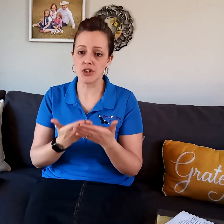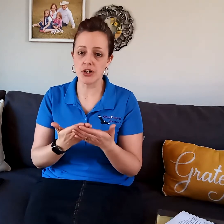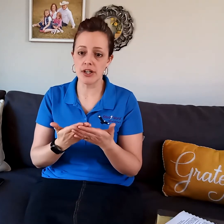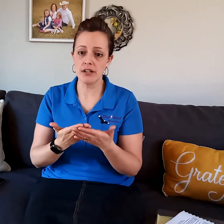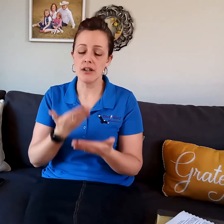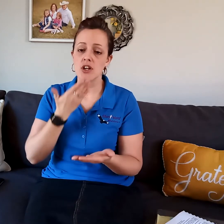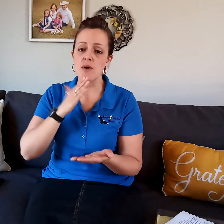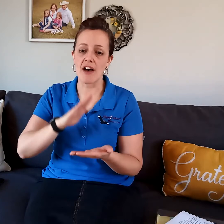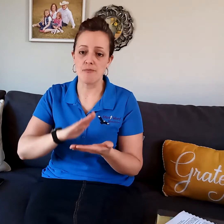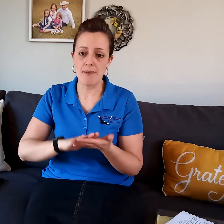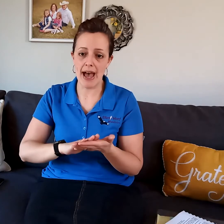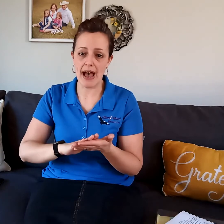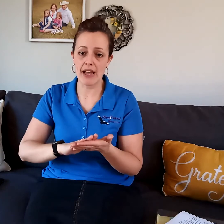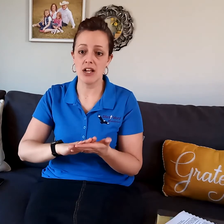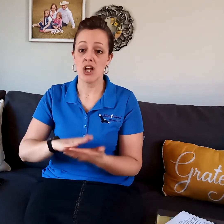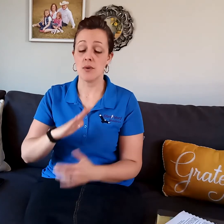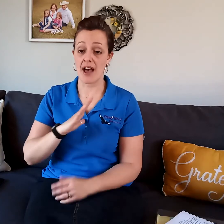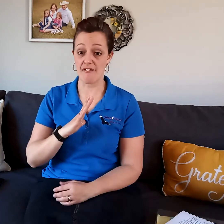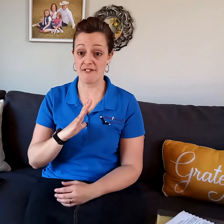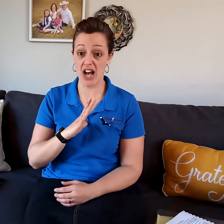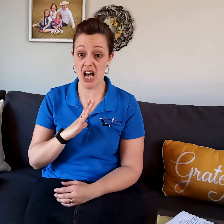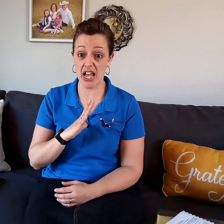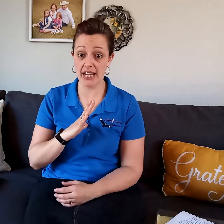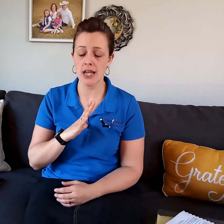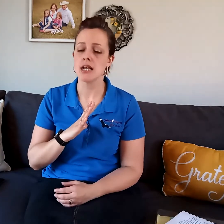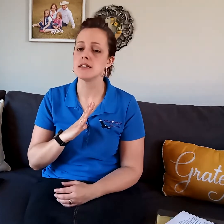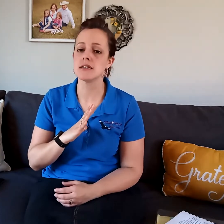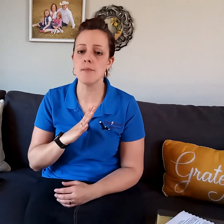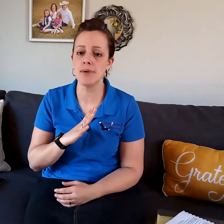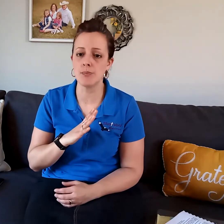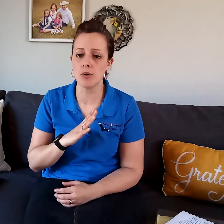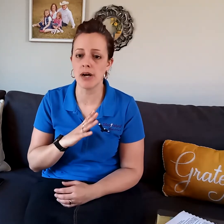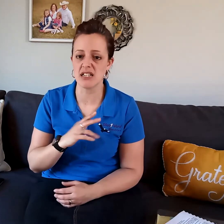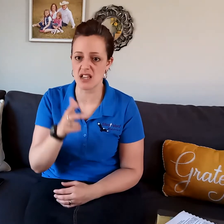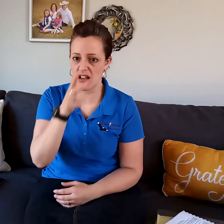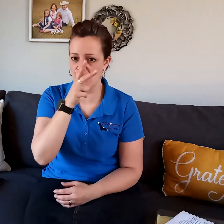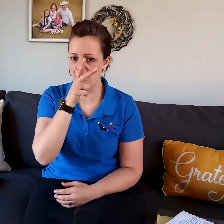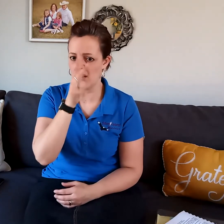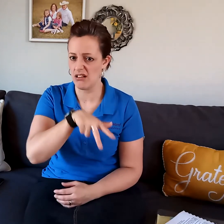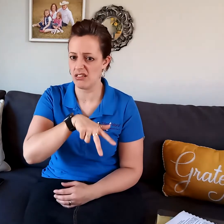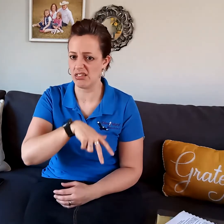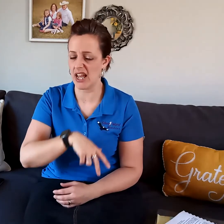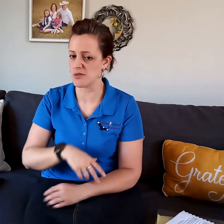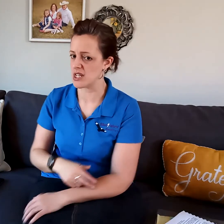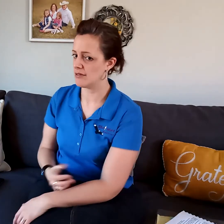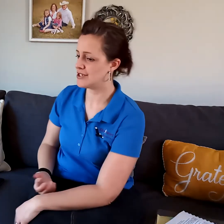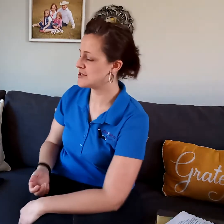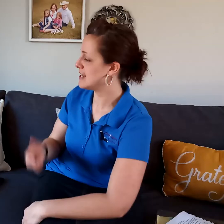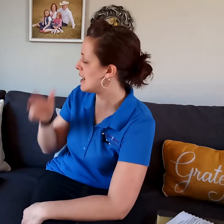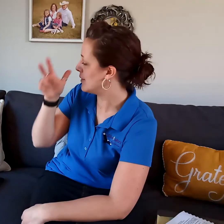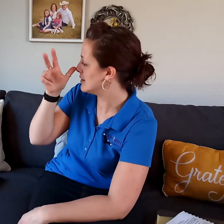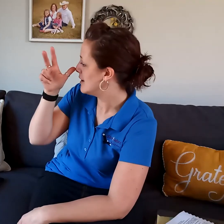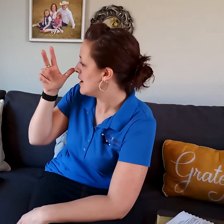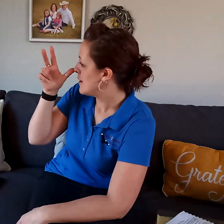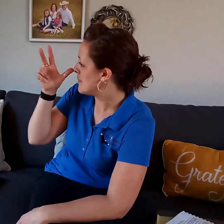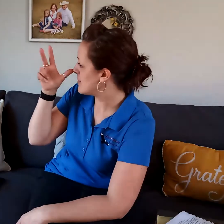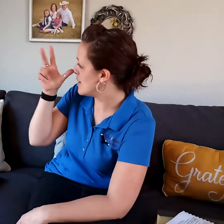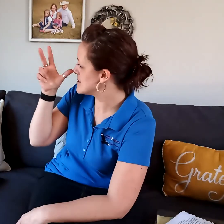good, you have bad, you have fine. Some people might say, oh, lousy. Do you see that one? My thumb is on